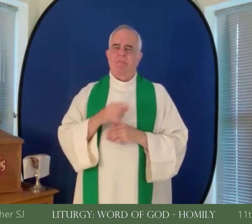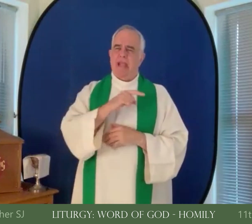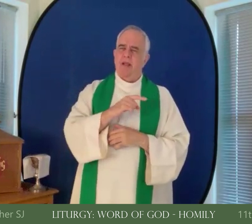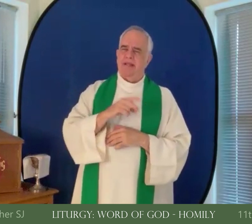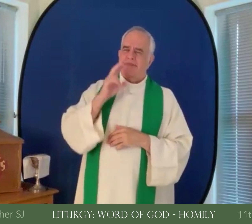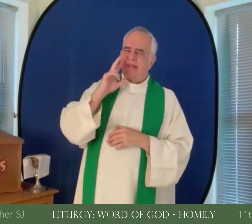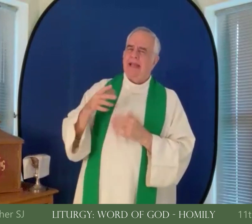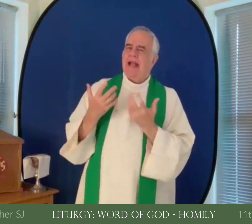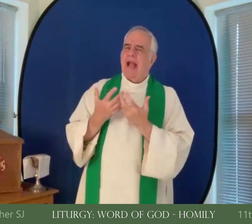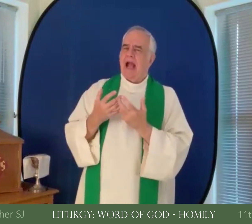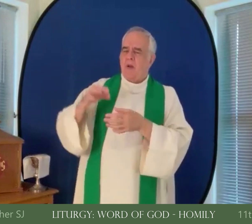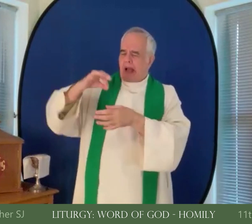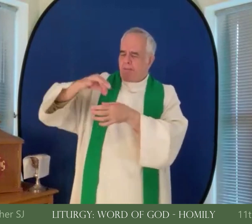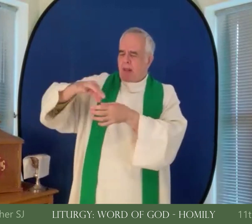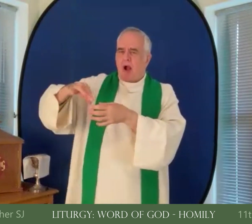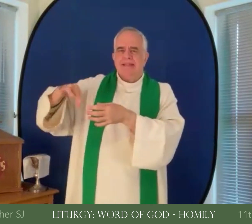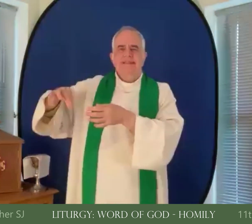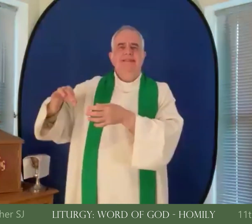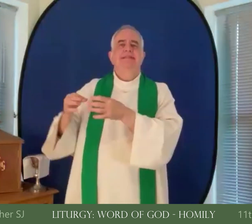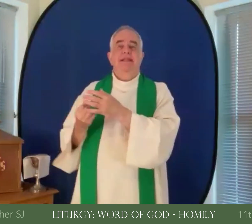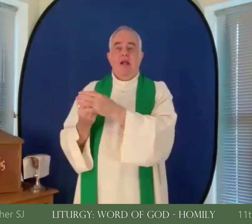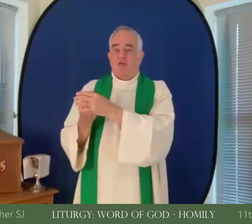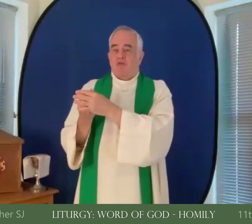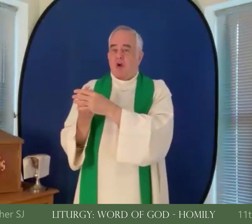He must have seen her plant grow,